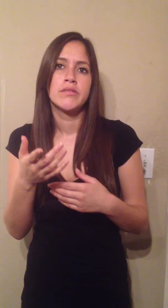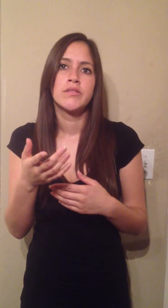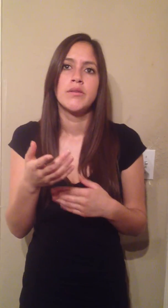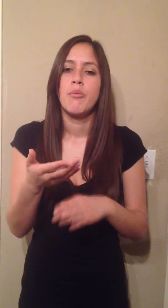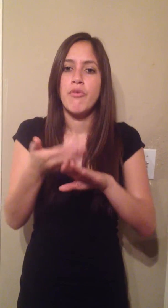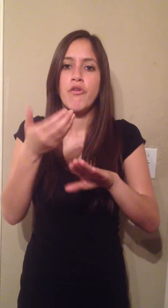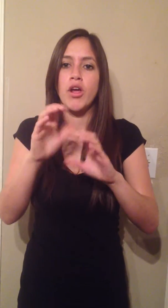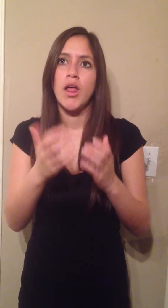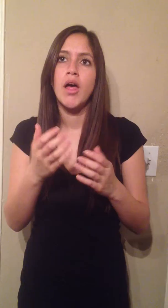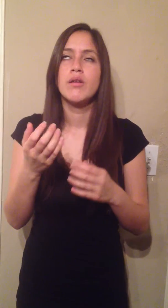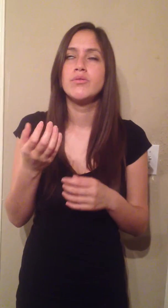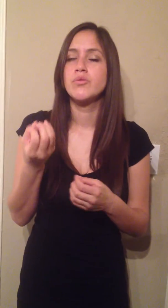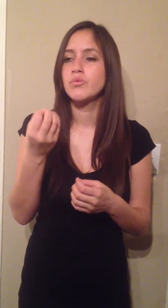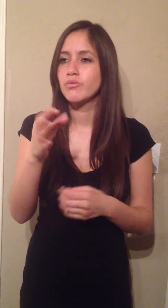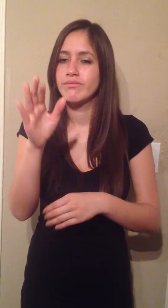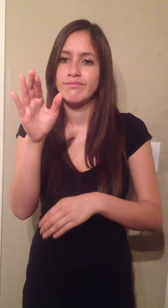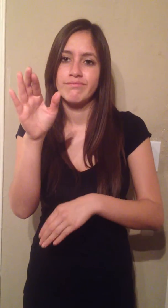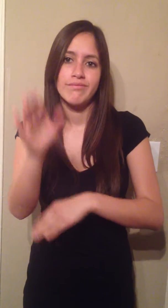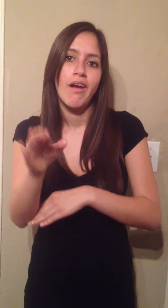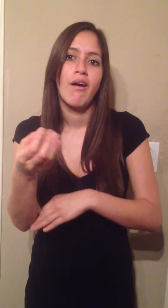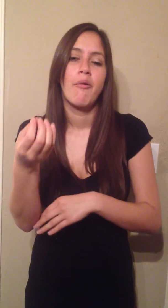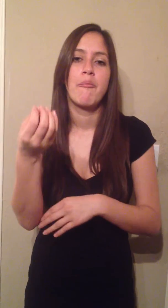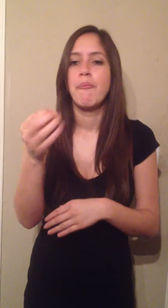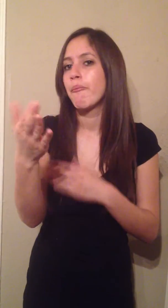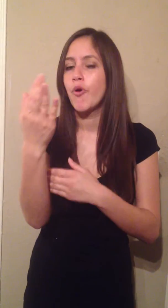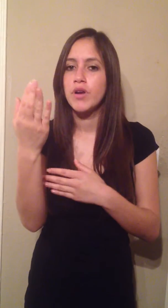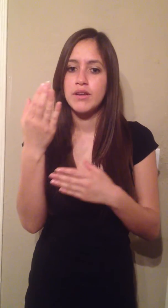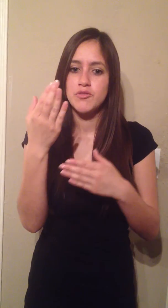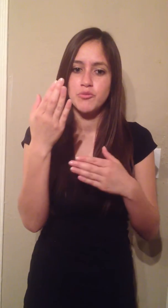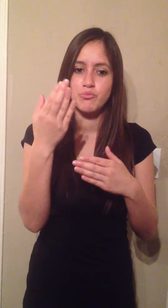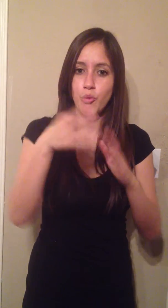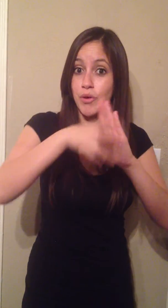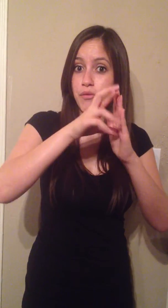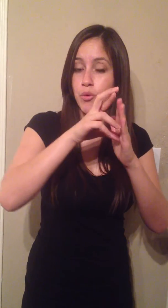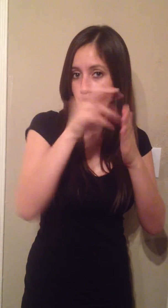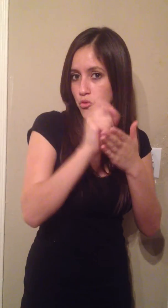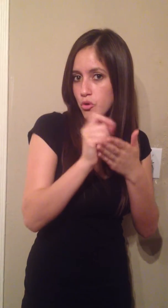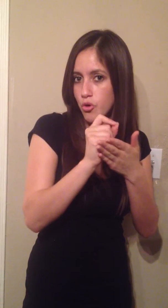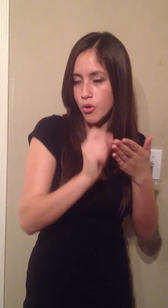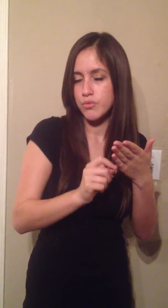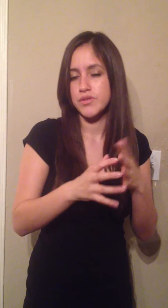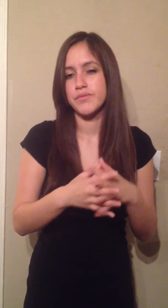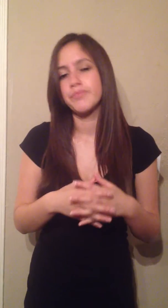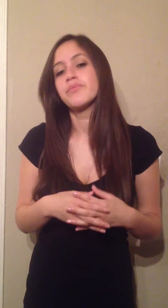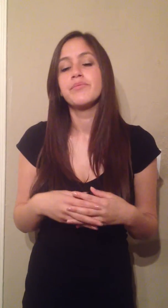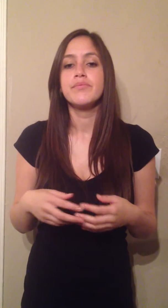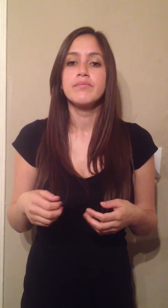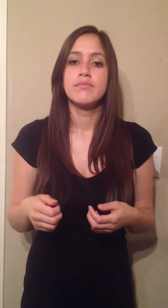before, just kind of remembering that, it helps. And then the other one that's part of that is previewing the textbook.